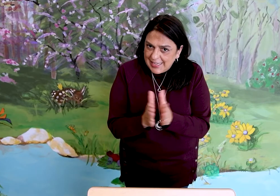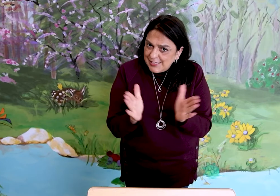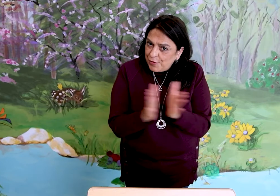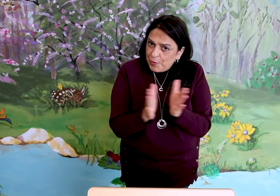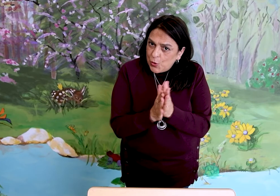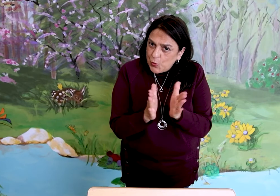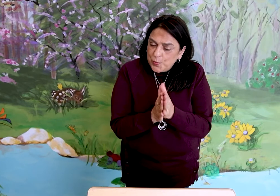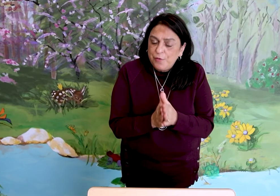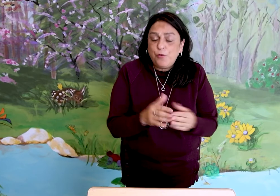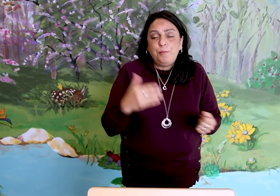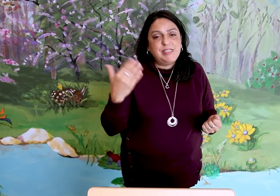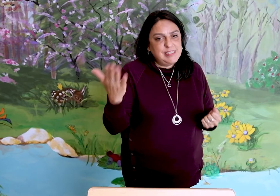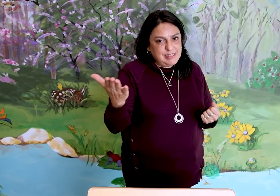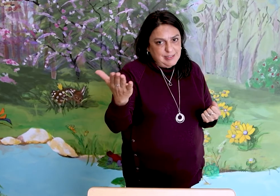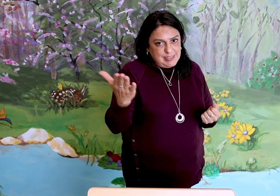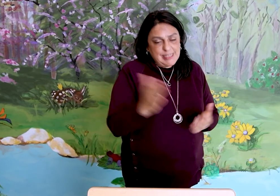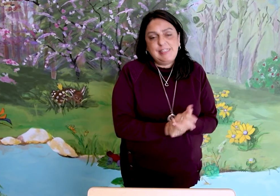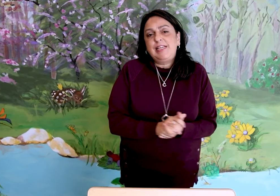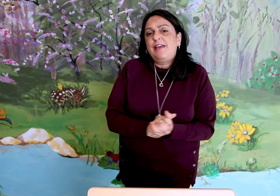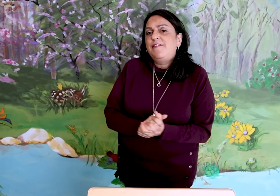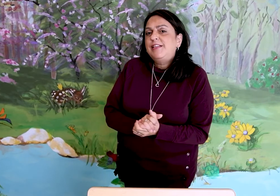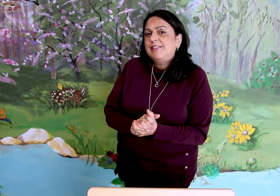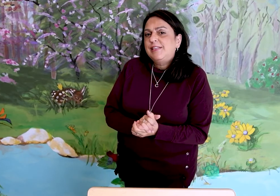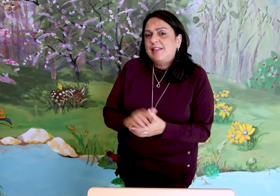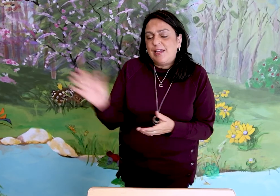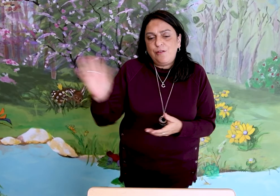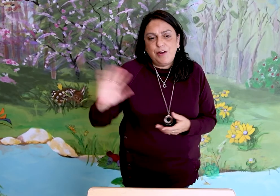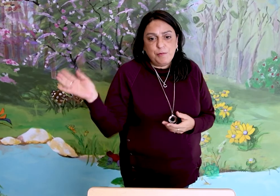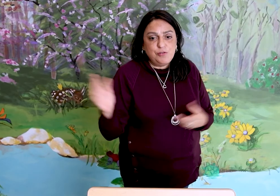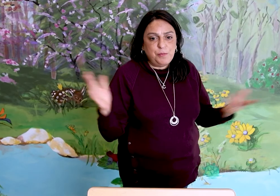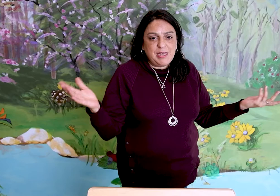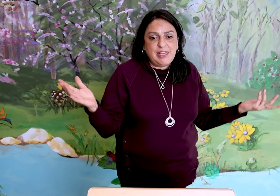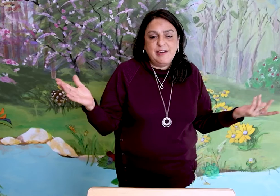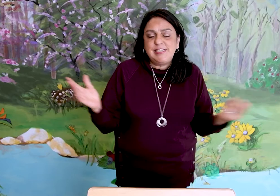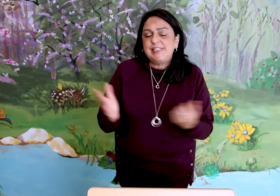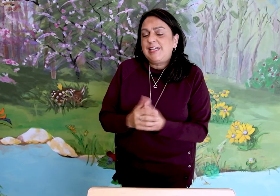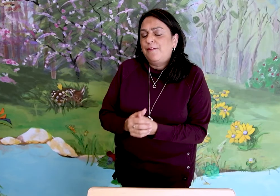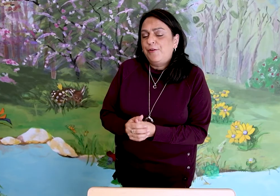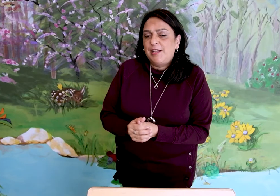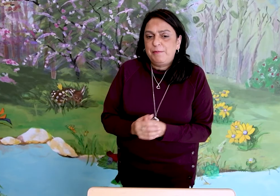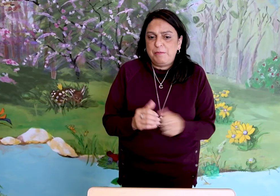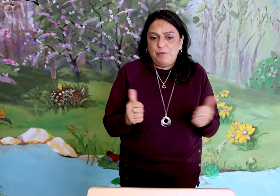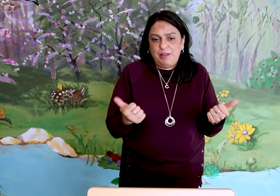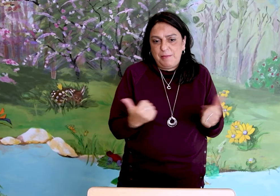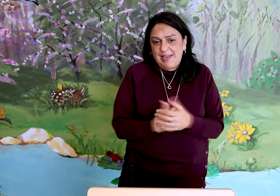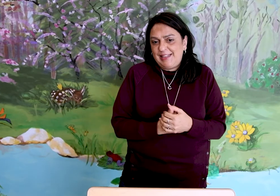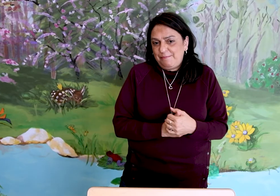from home for Mr. Jesse Davis. Thank you very much for being here, Jesse, and for helping me with my